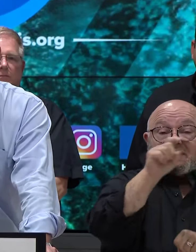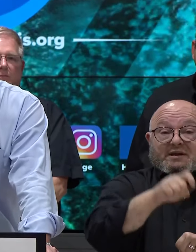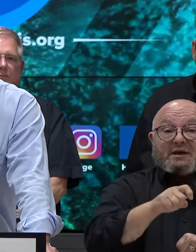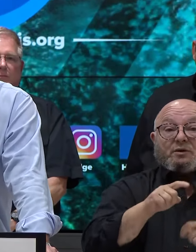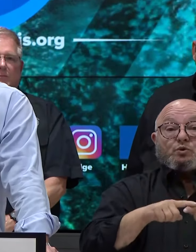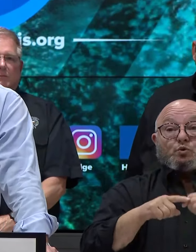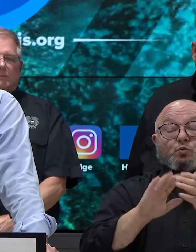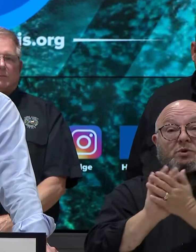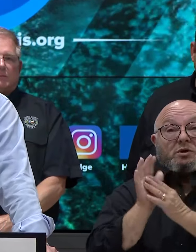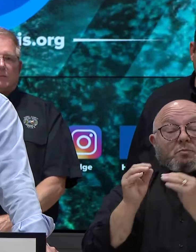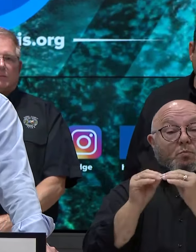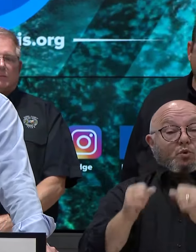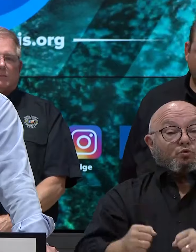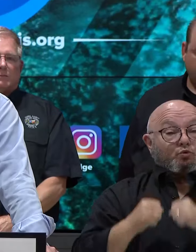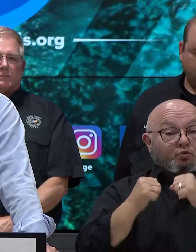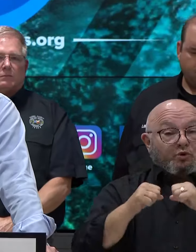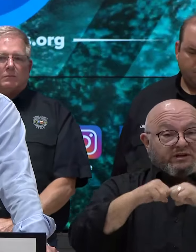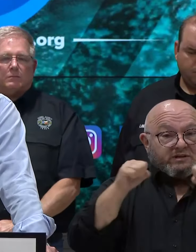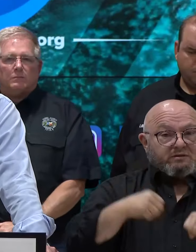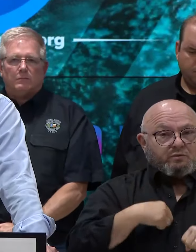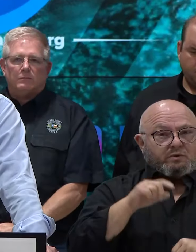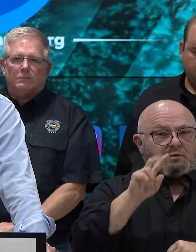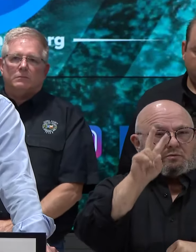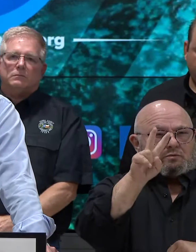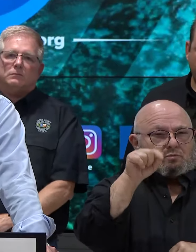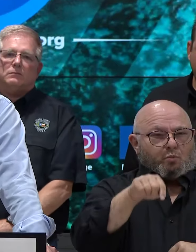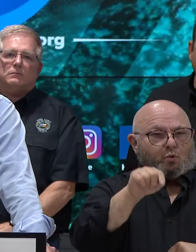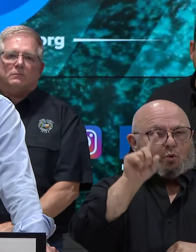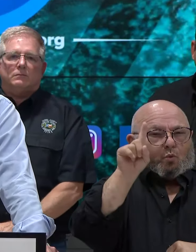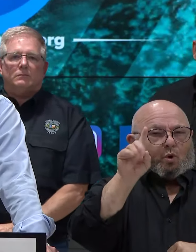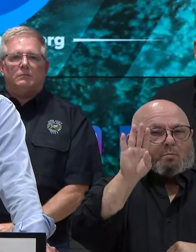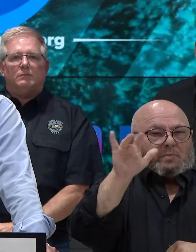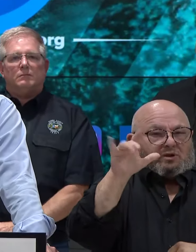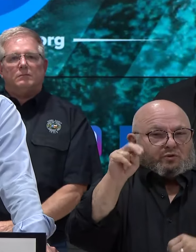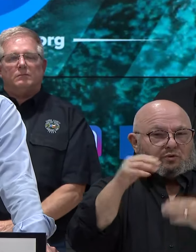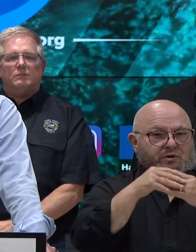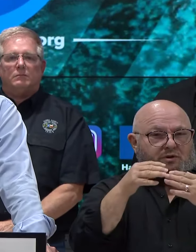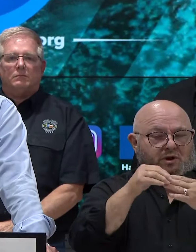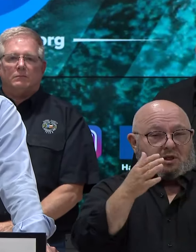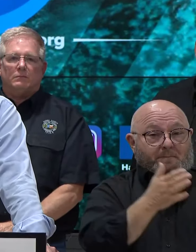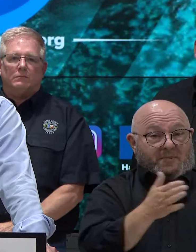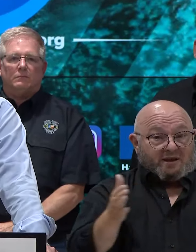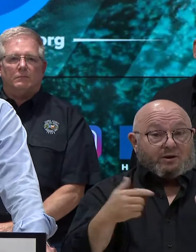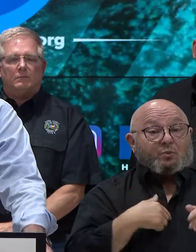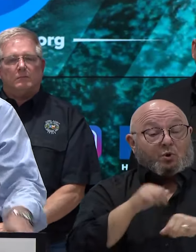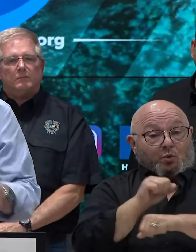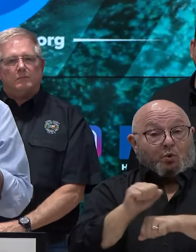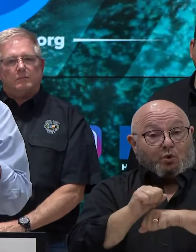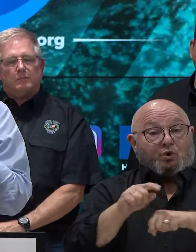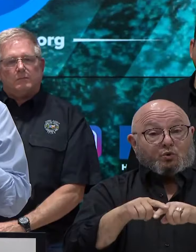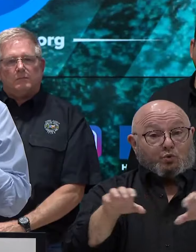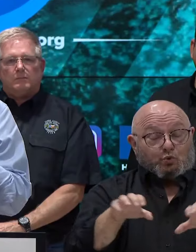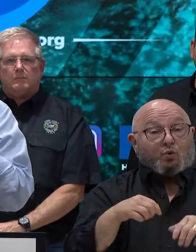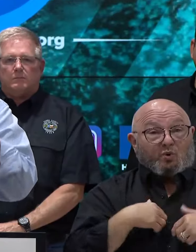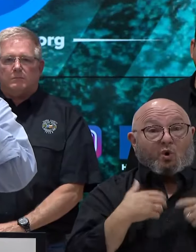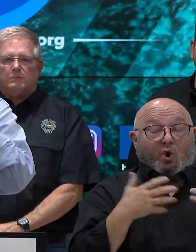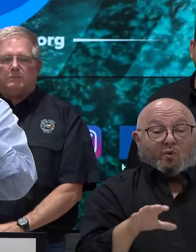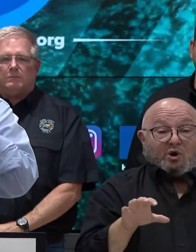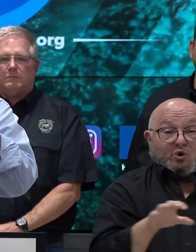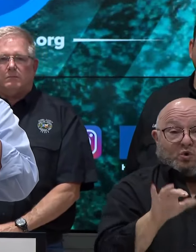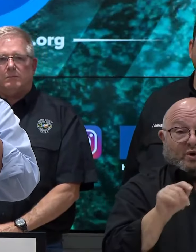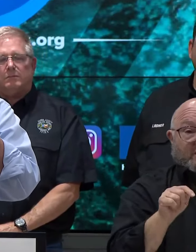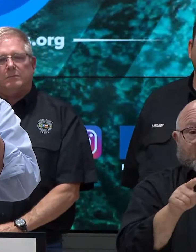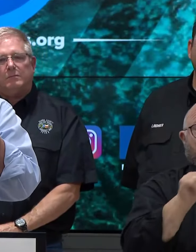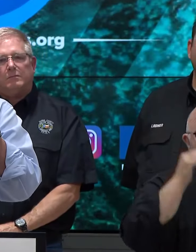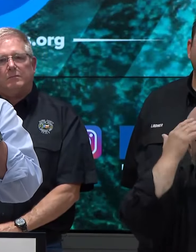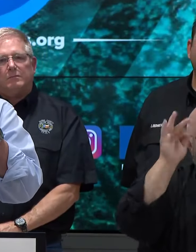we filed approximately $2.1 billion plan. So yeah, we're working to do it, and we're already doing it now. I